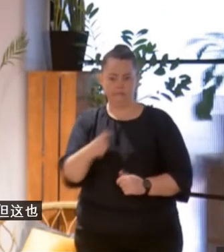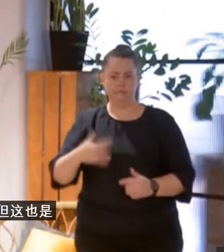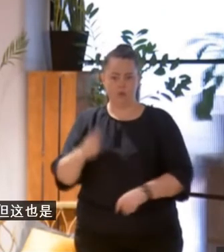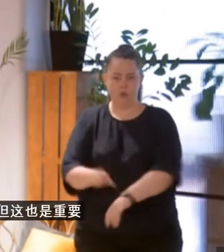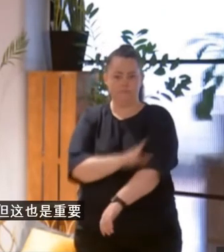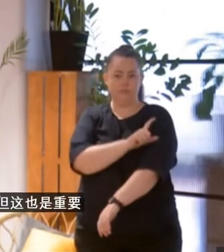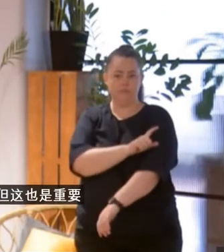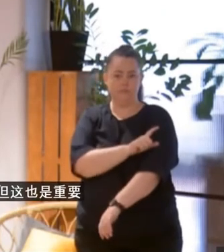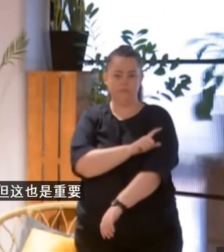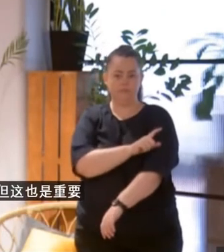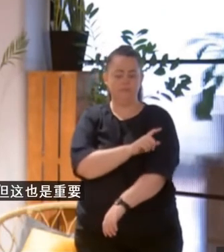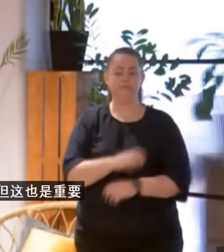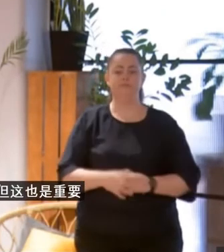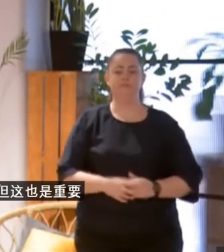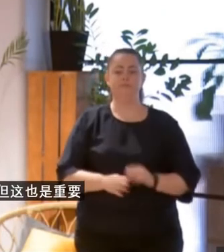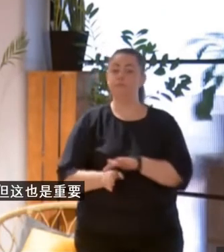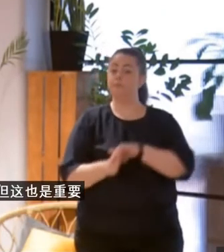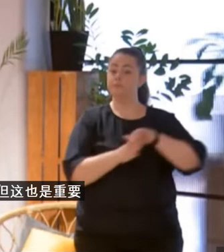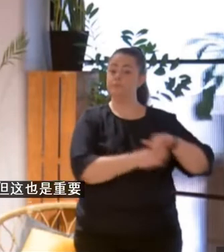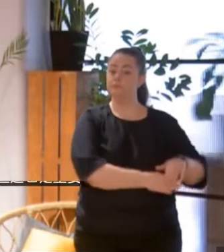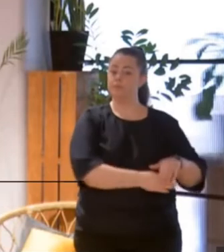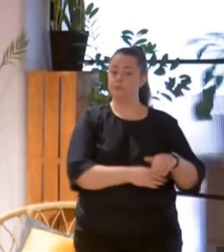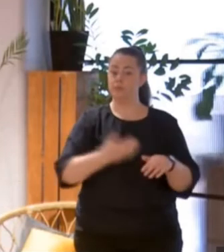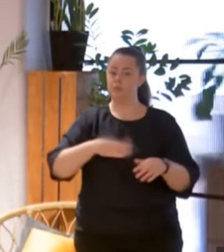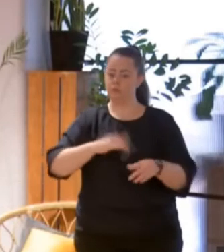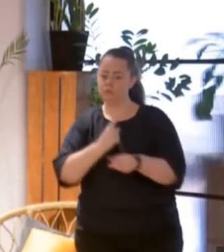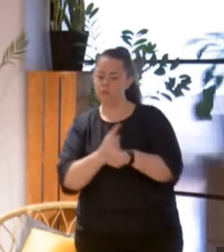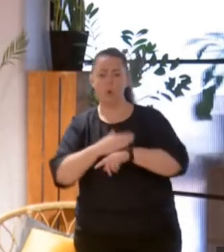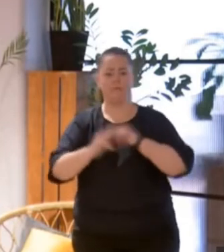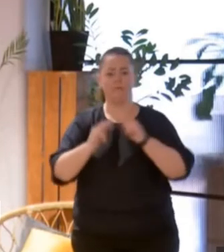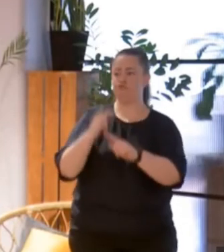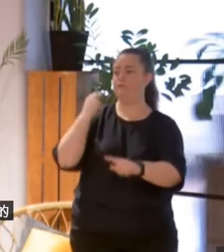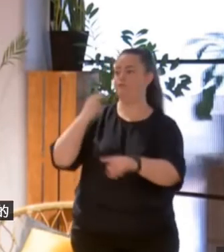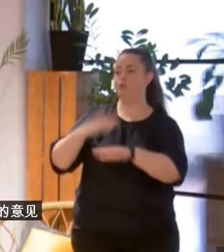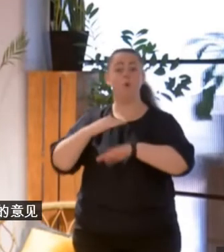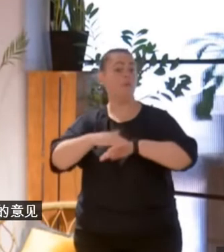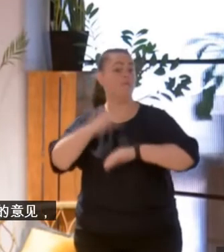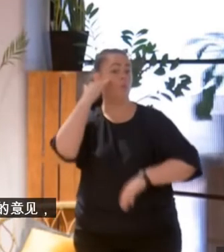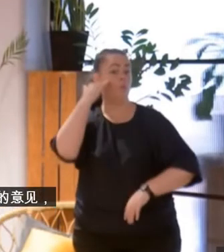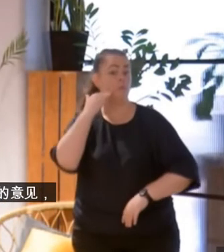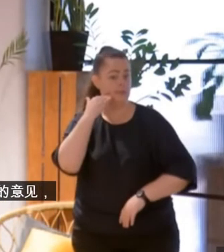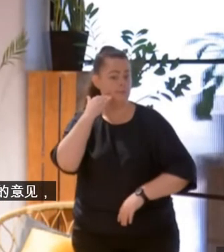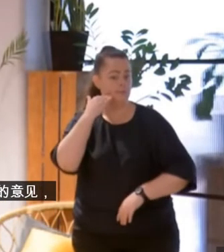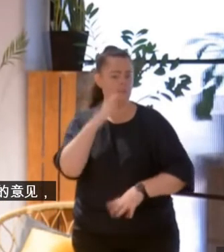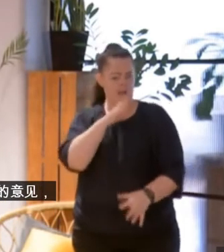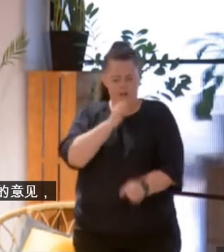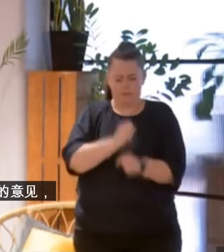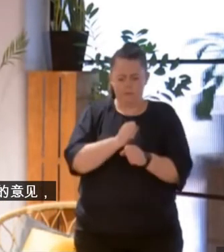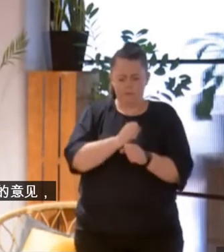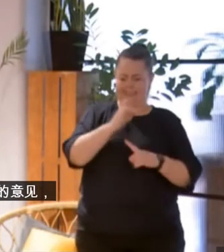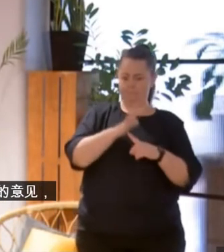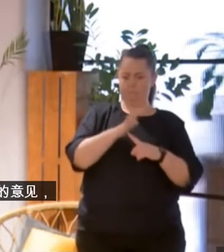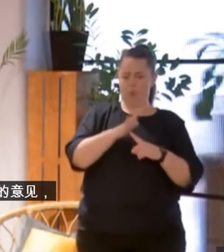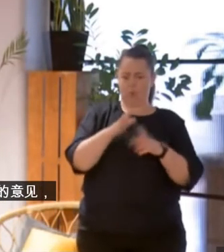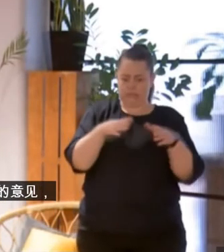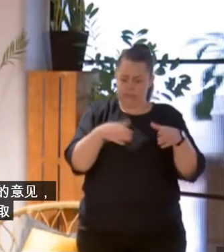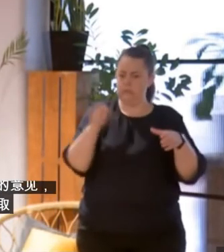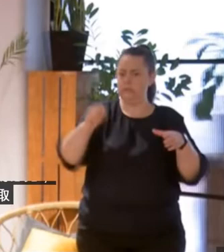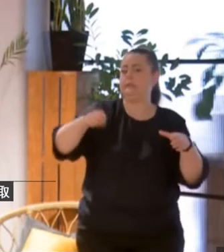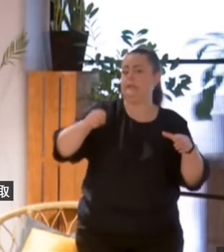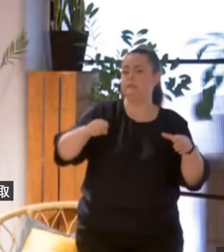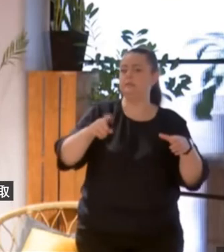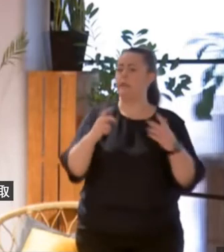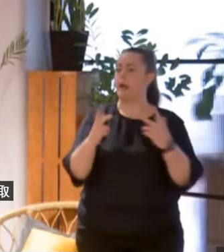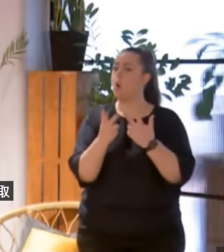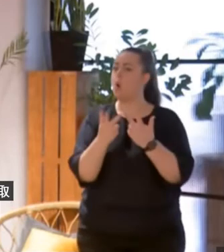role, but it's also the role of governments to listen to people outside government, to hear new ideas, to hear fresh ideas